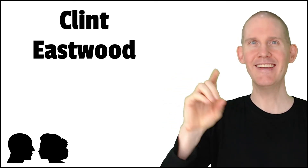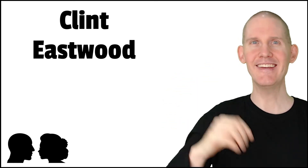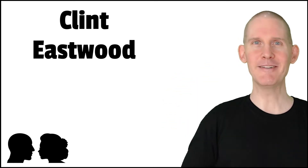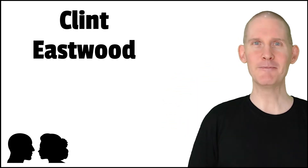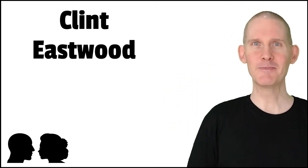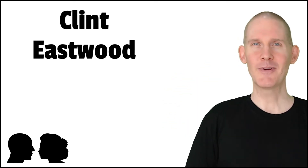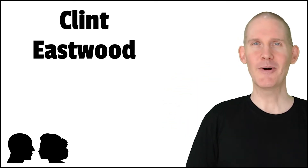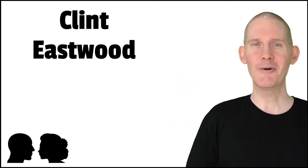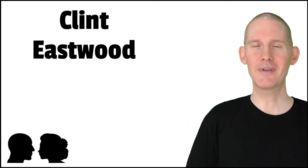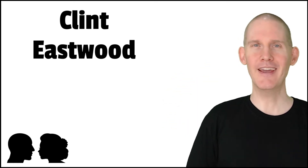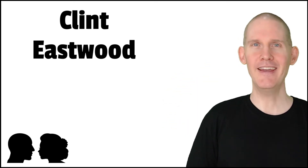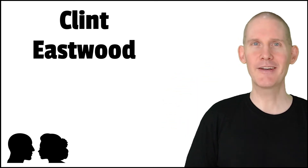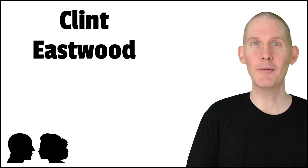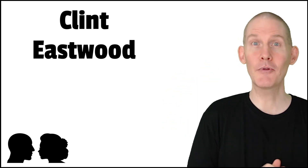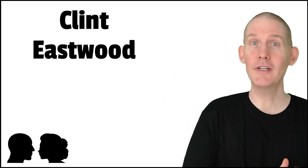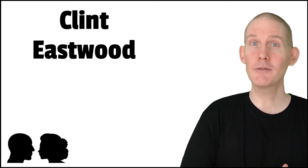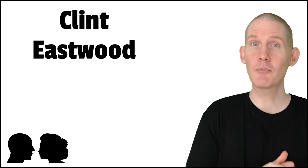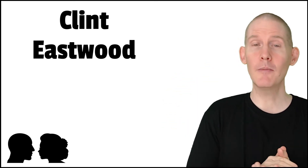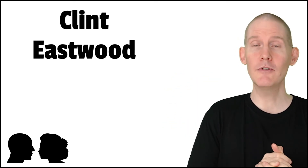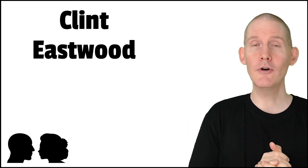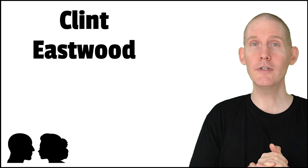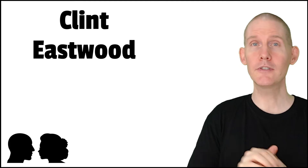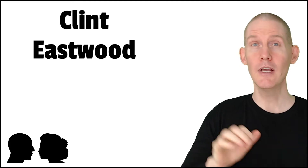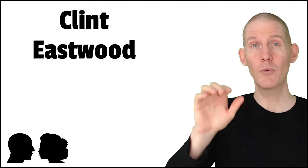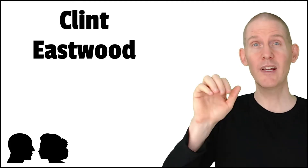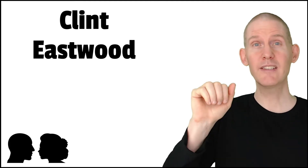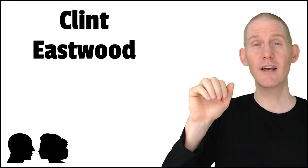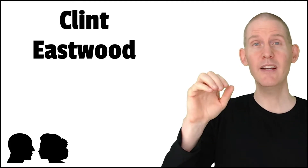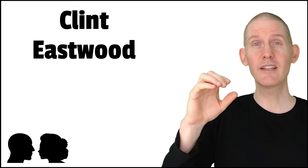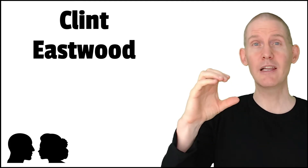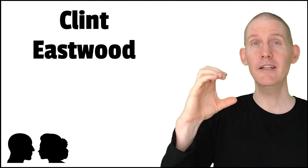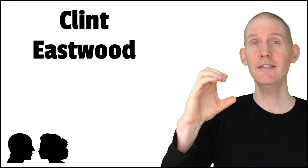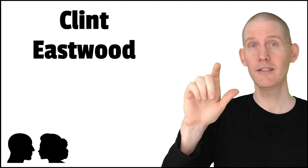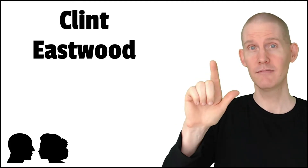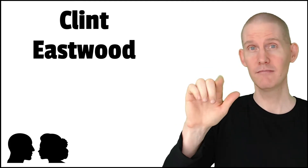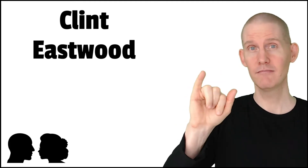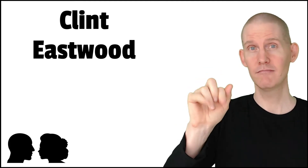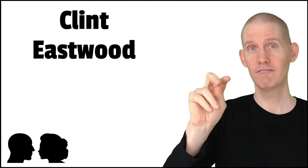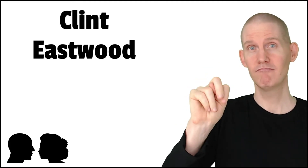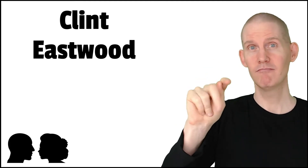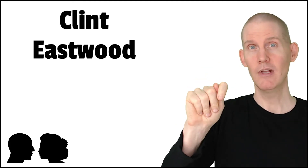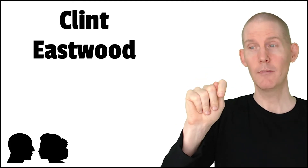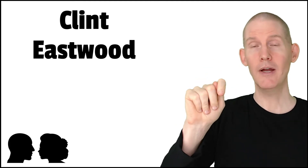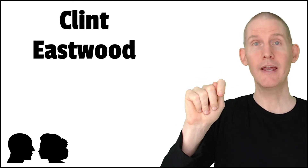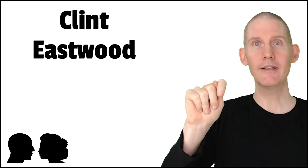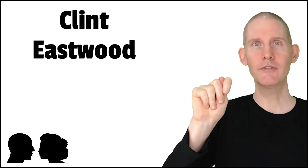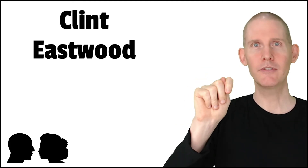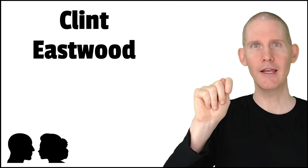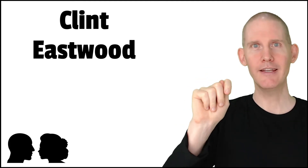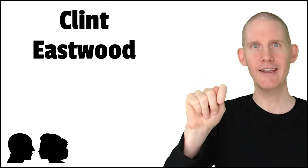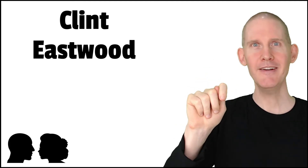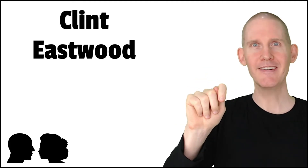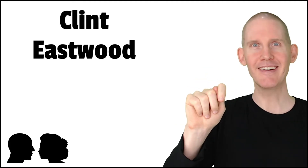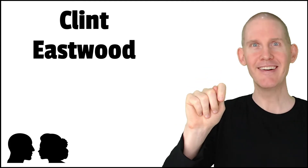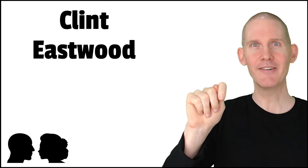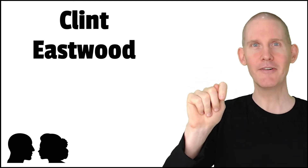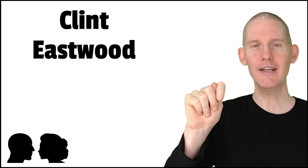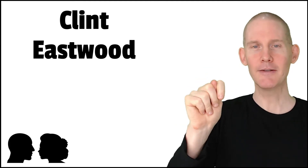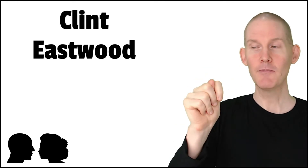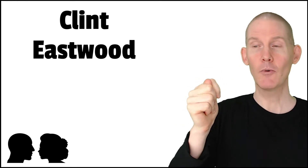CLINTEASTWOOD. Okay, a couple things you probably noticed. When I signed Clint, my hand stayed here. Right. Once I